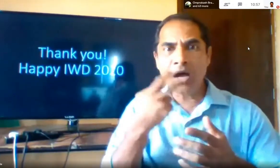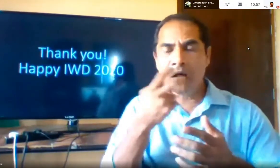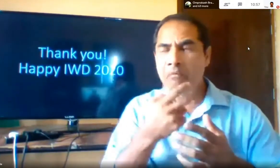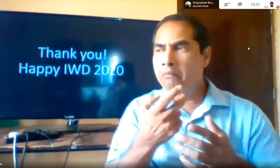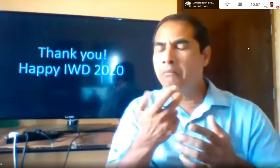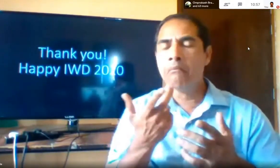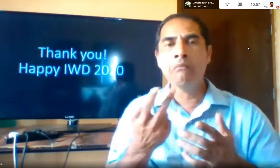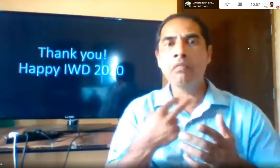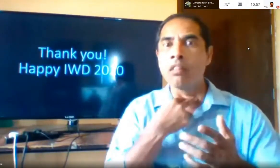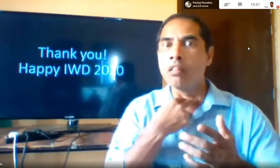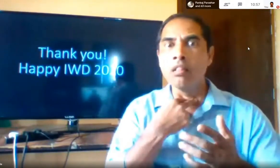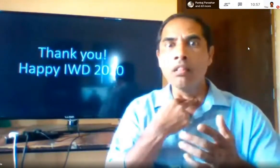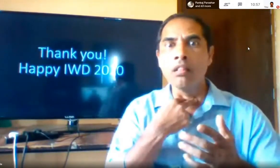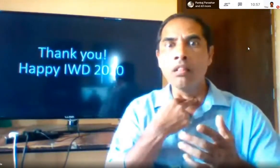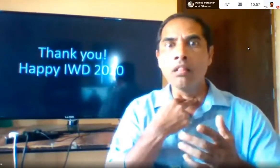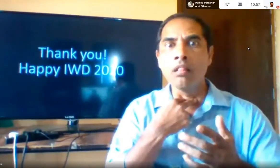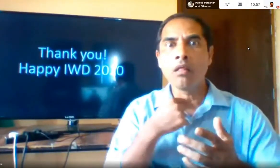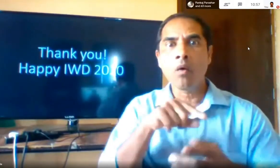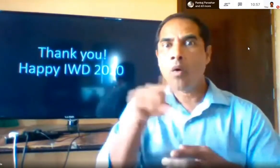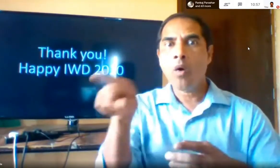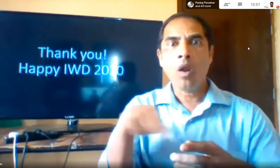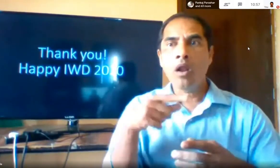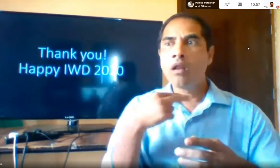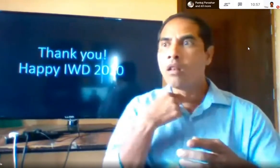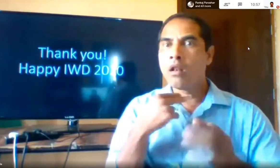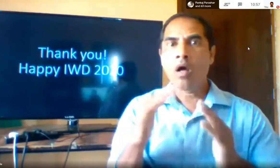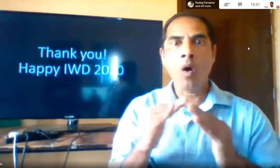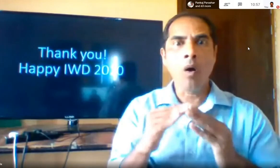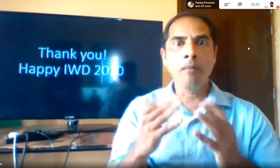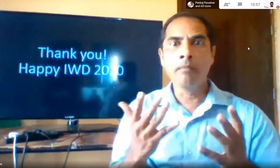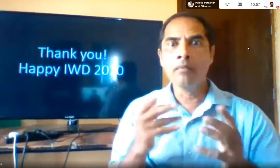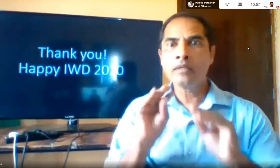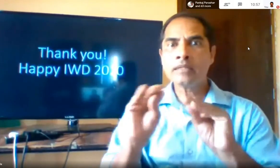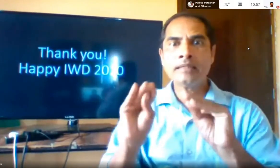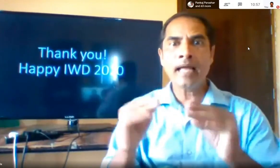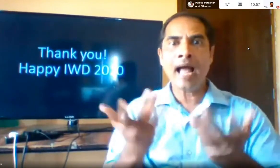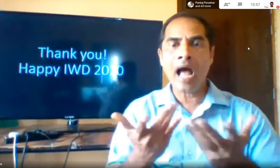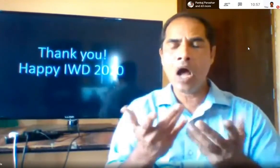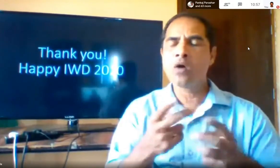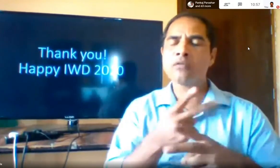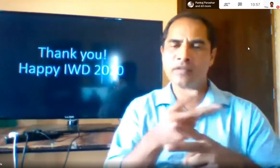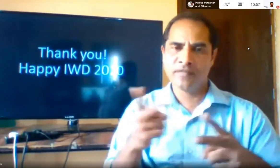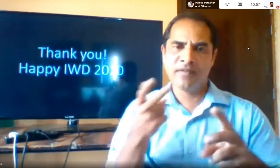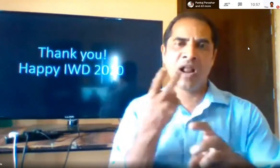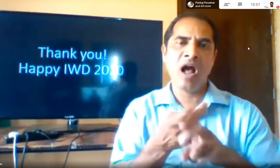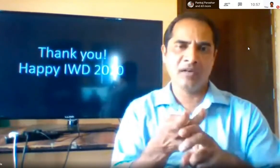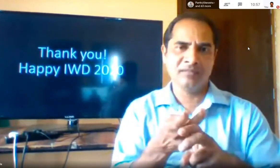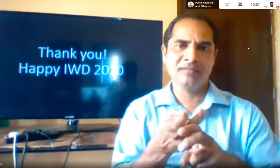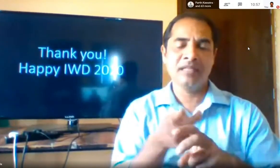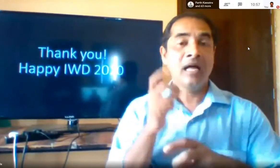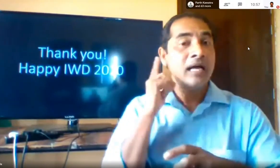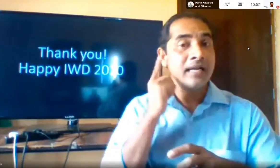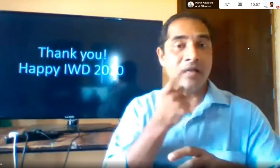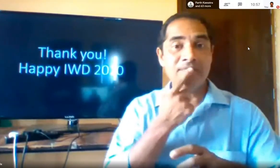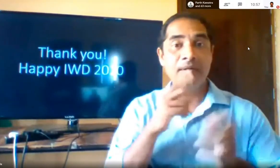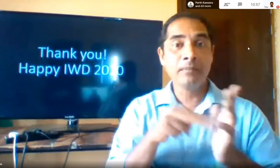lip reading, it has become really difficult, right? The education part, they have to stay in the home, how to teach them, it's really